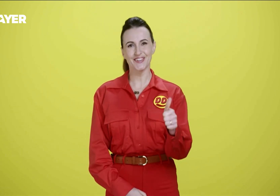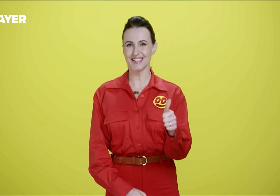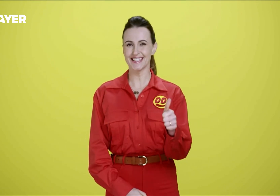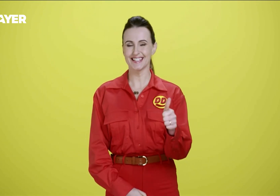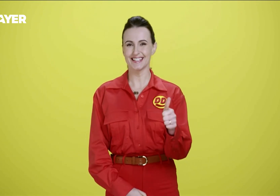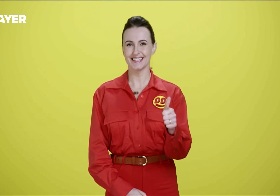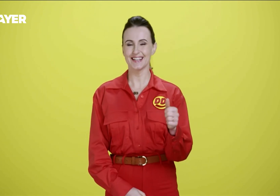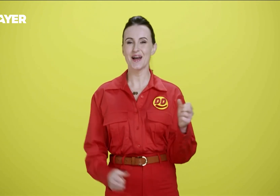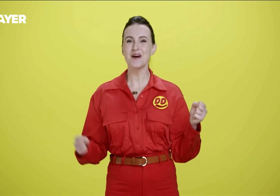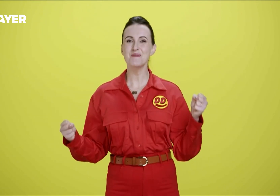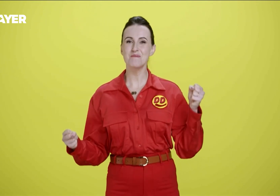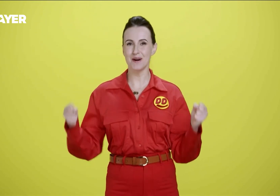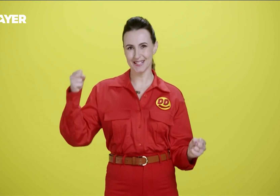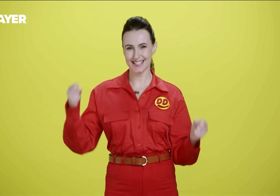Good. Bus.